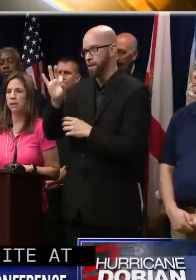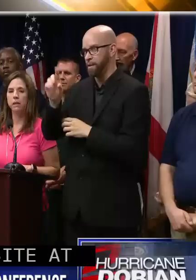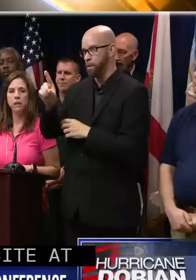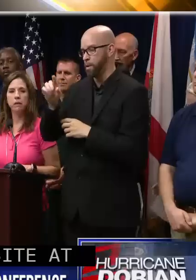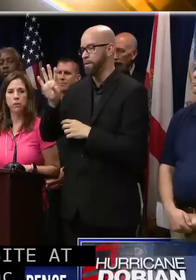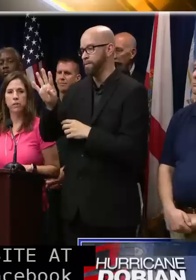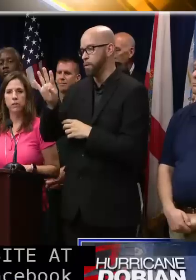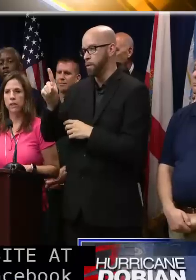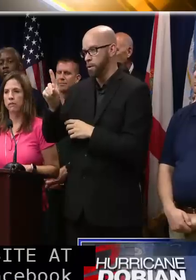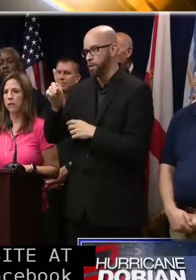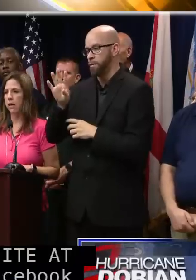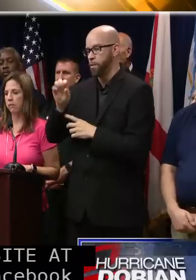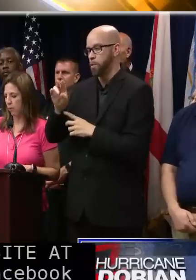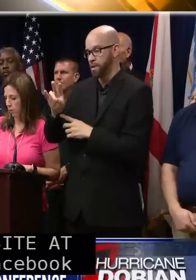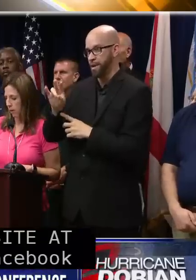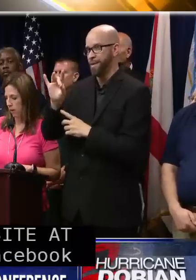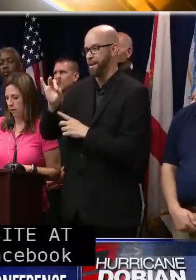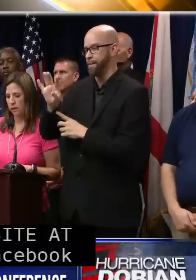407-841-5969,